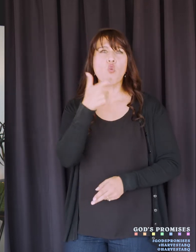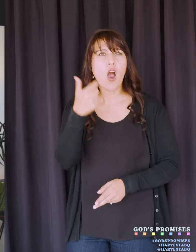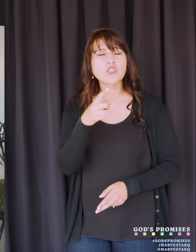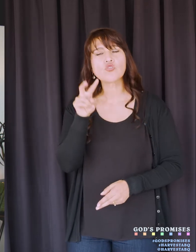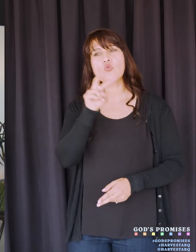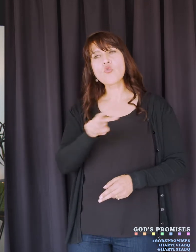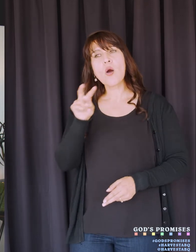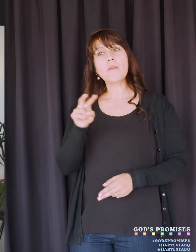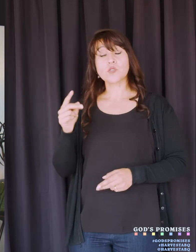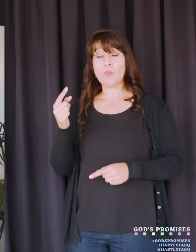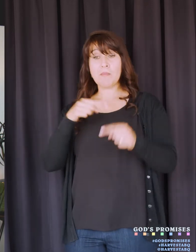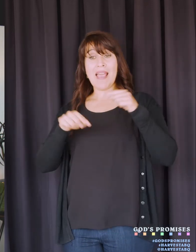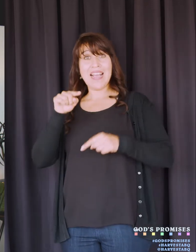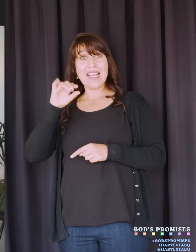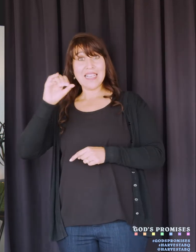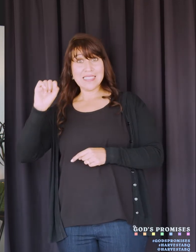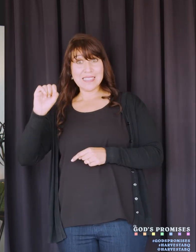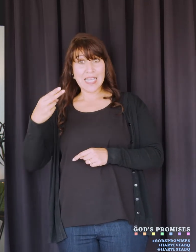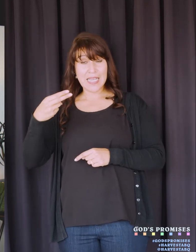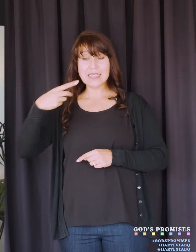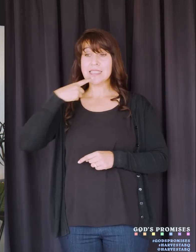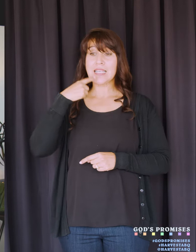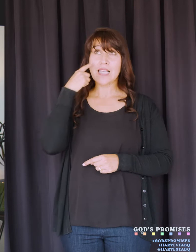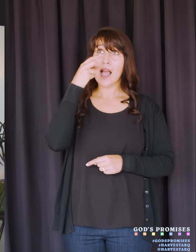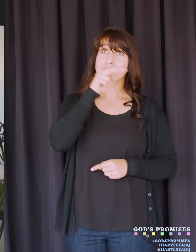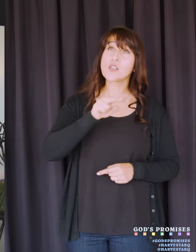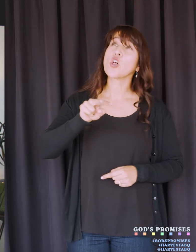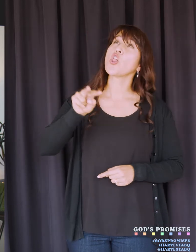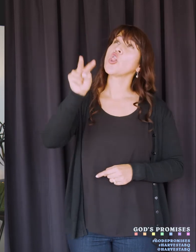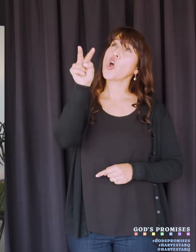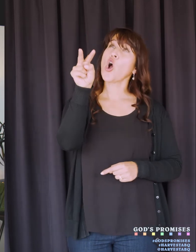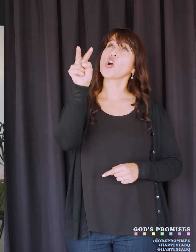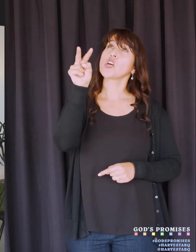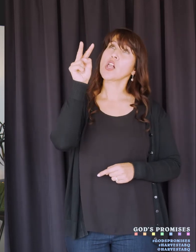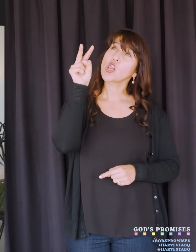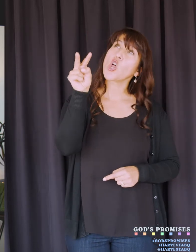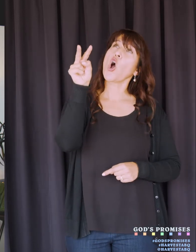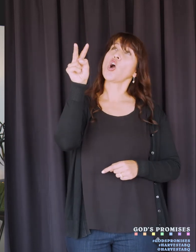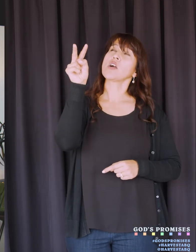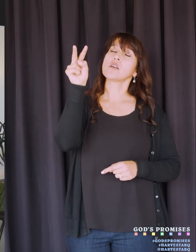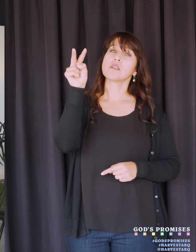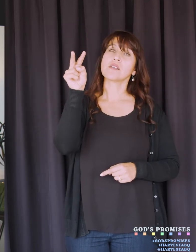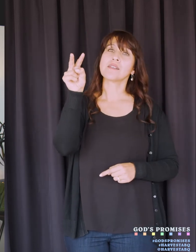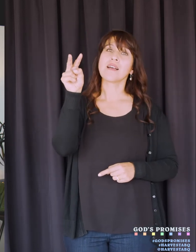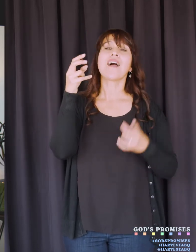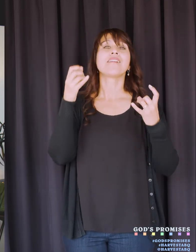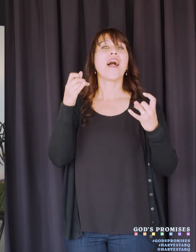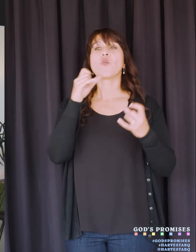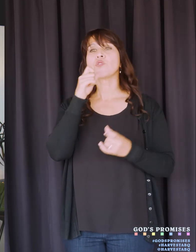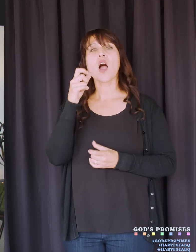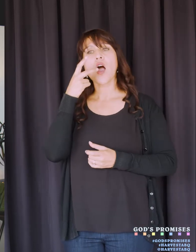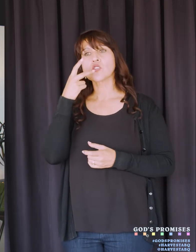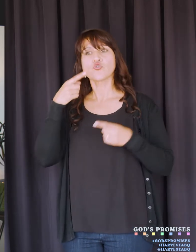back to where Isaiah started. He said this. He said, lift up your eyes and look up. This time, not